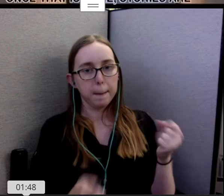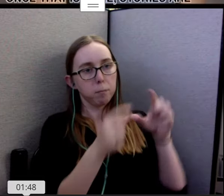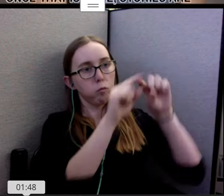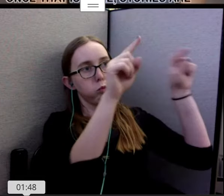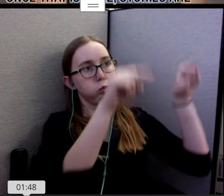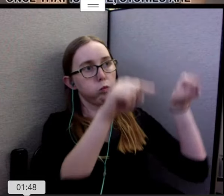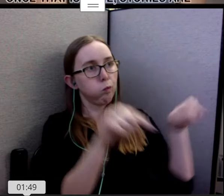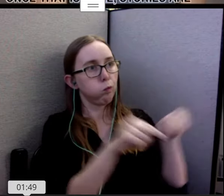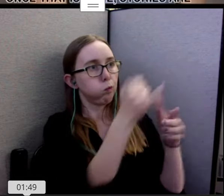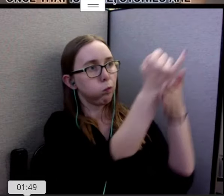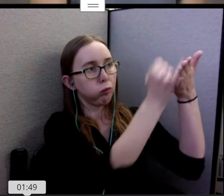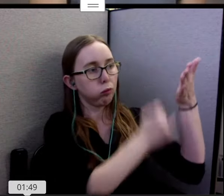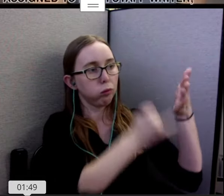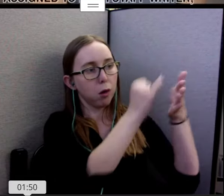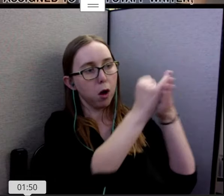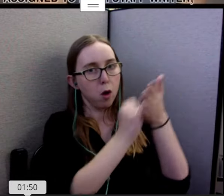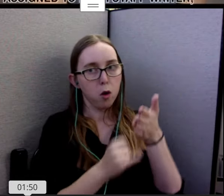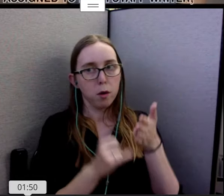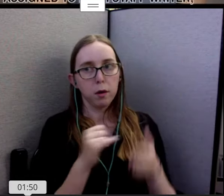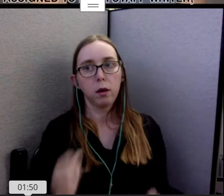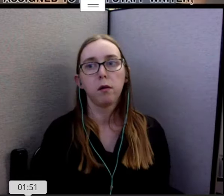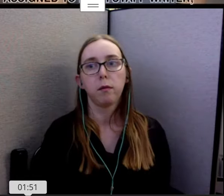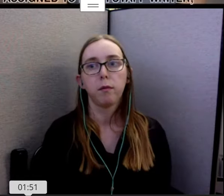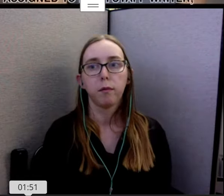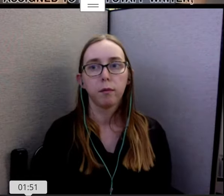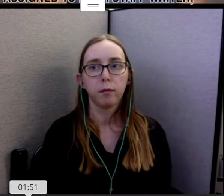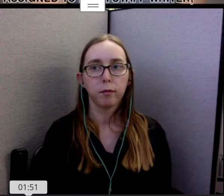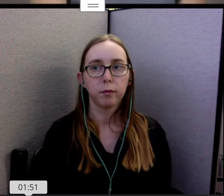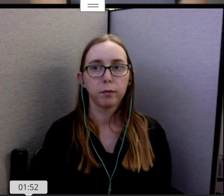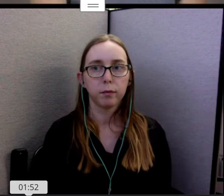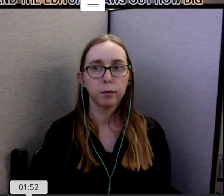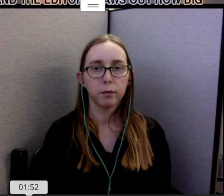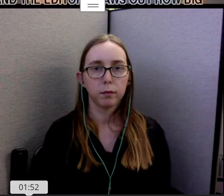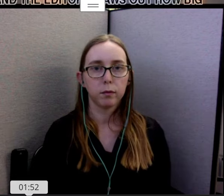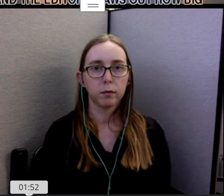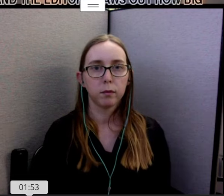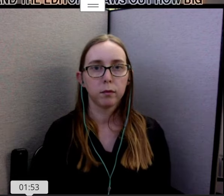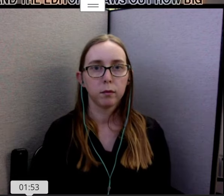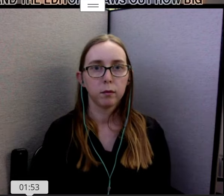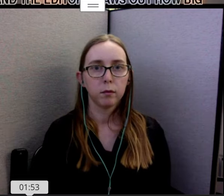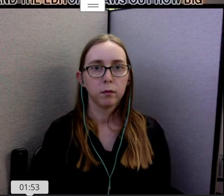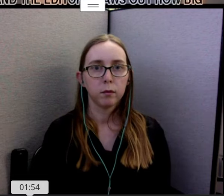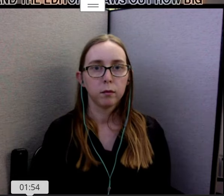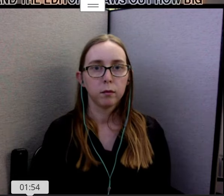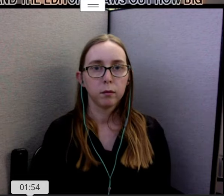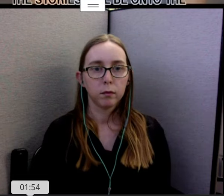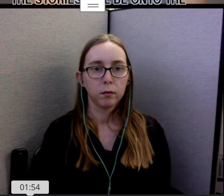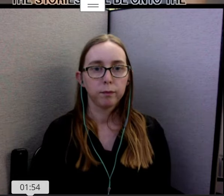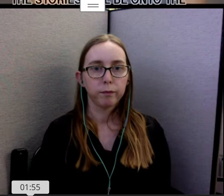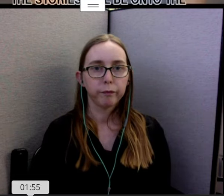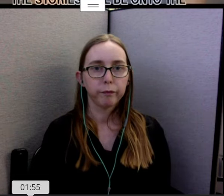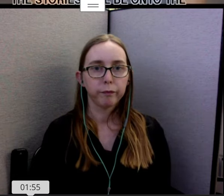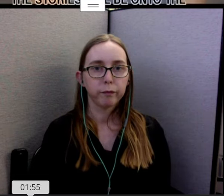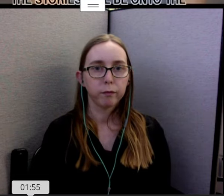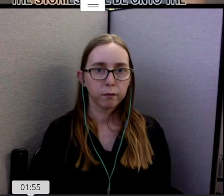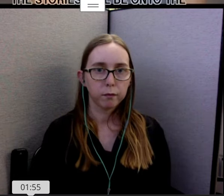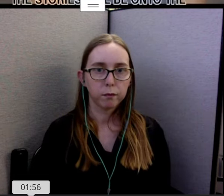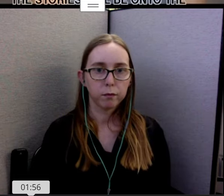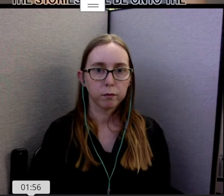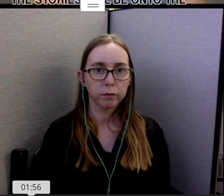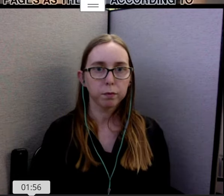Once that is done, stories are assigned to each staff writer, and the editor draws out how big